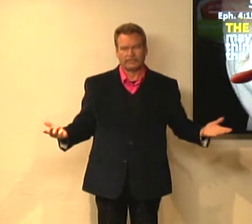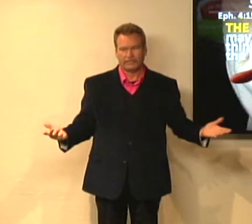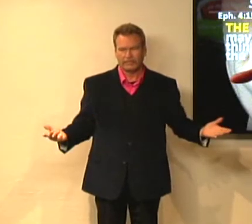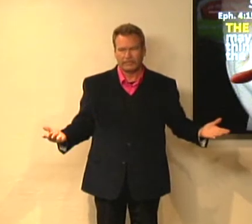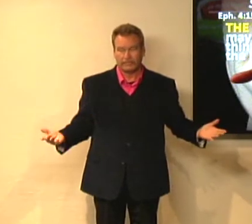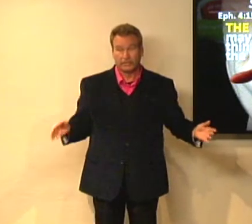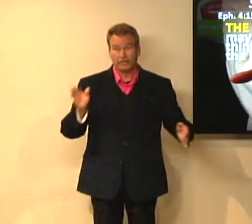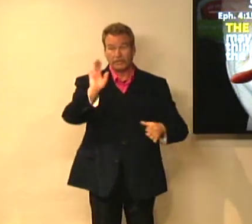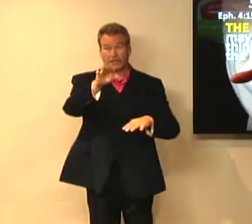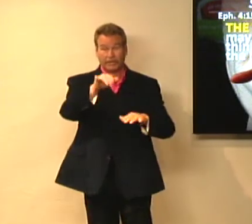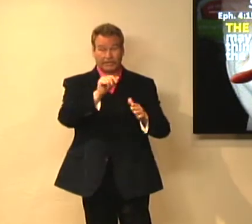We speak the truth.